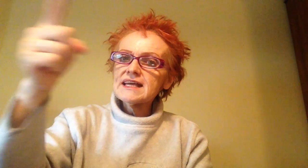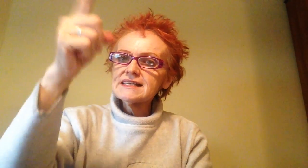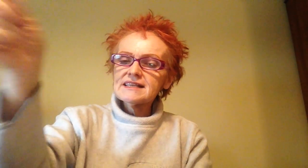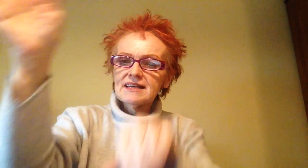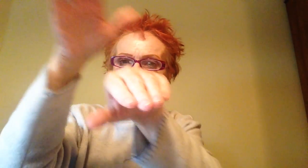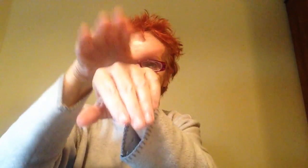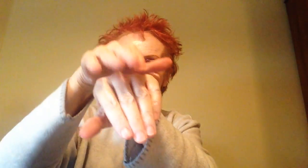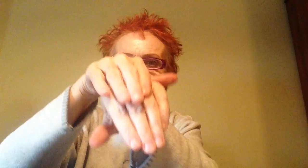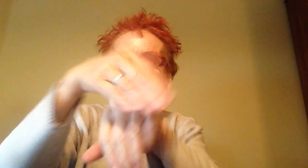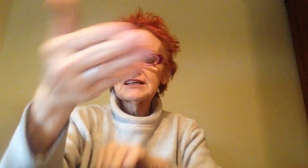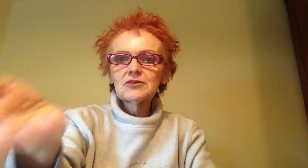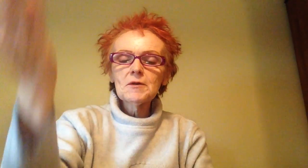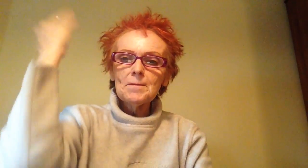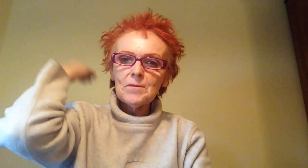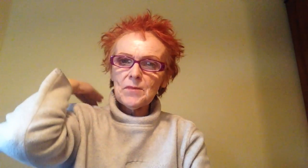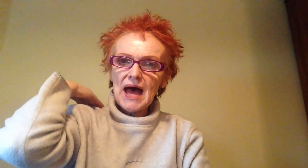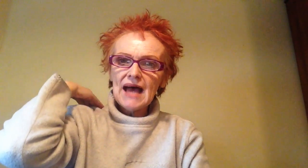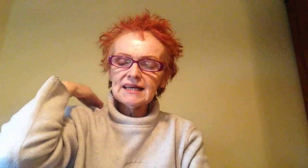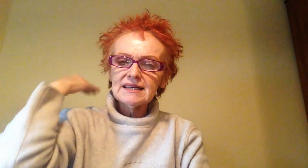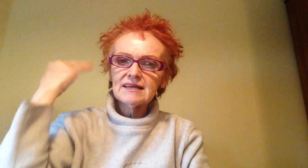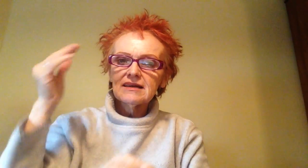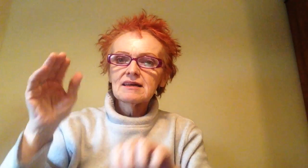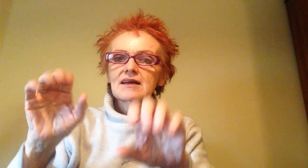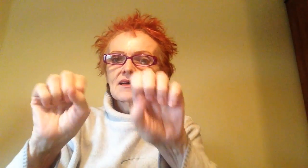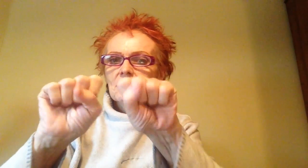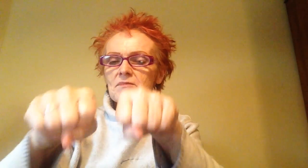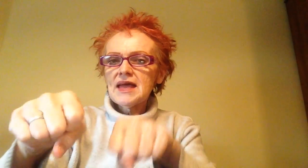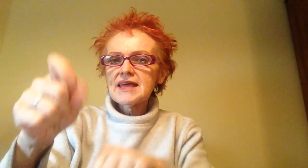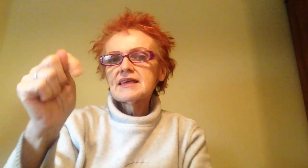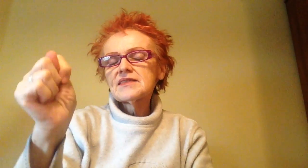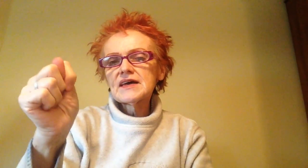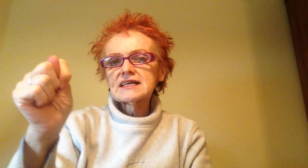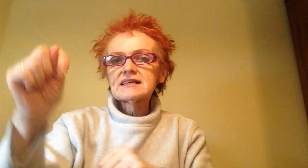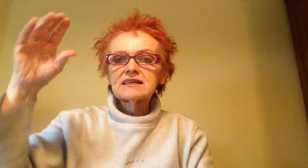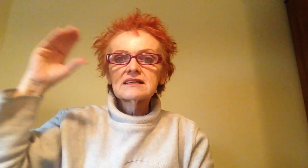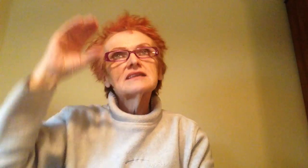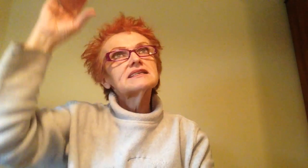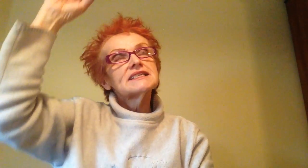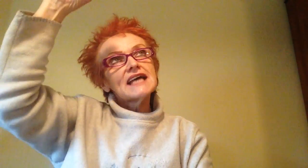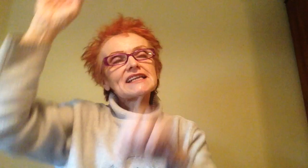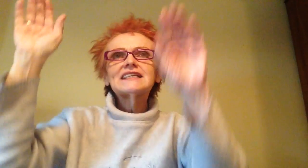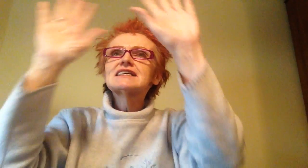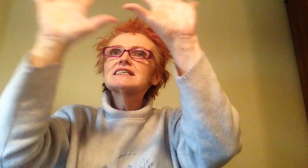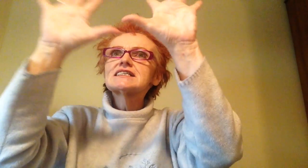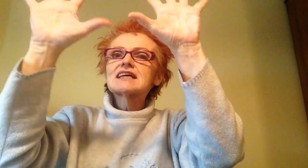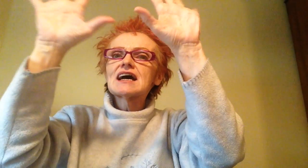always at your back. May the sun